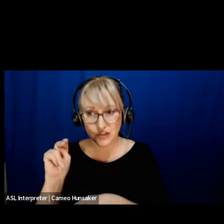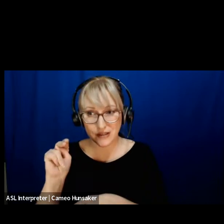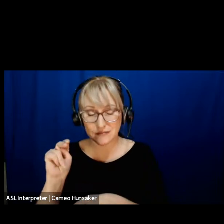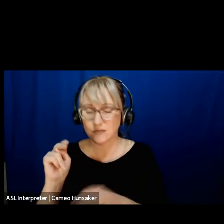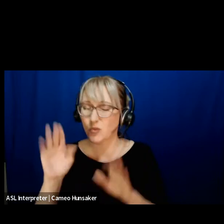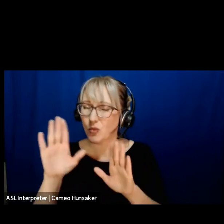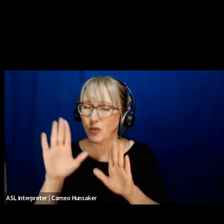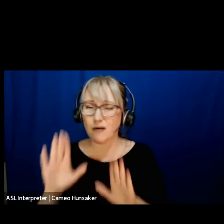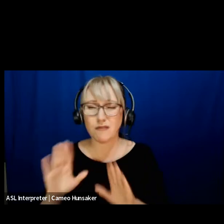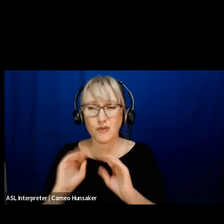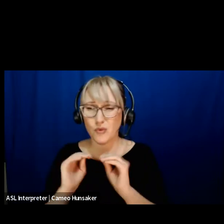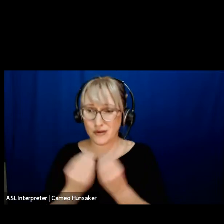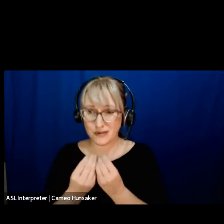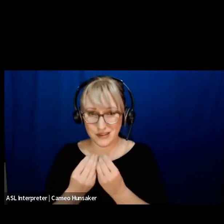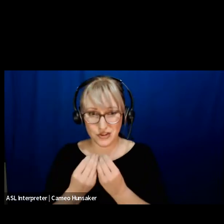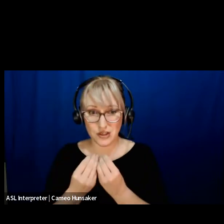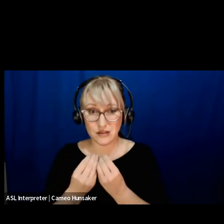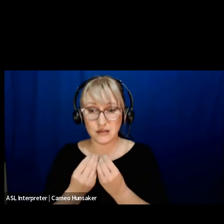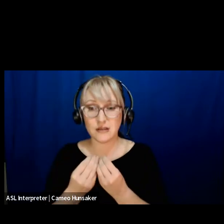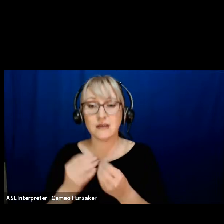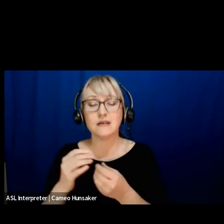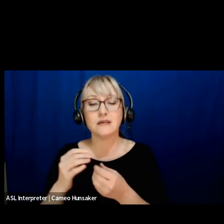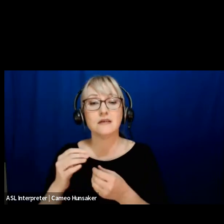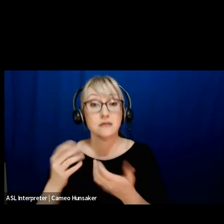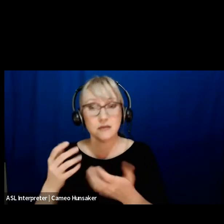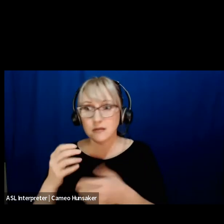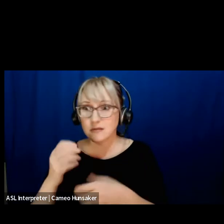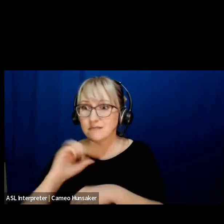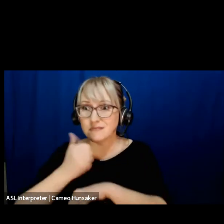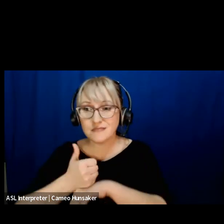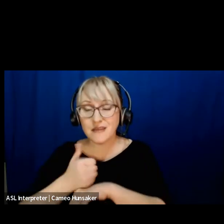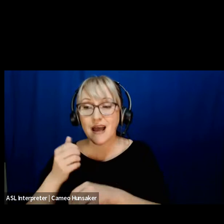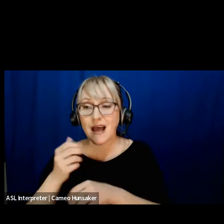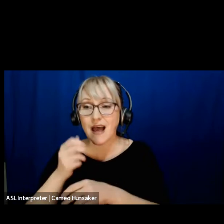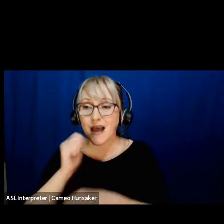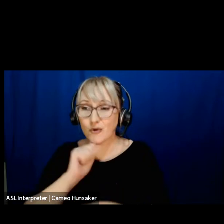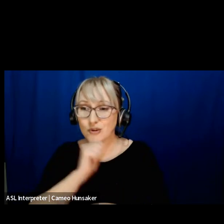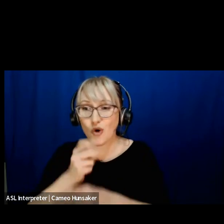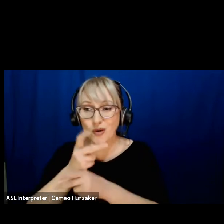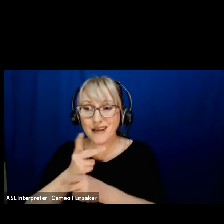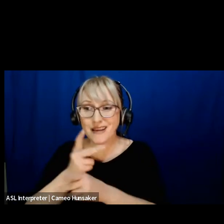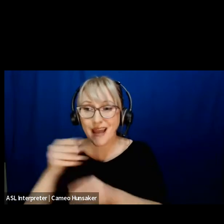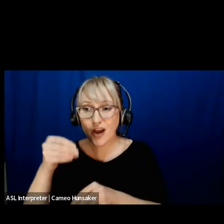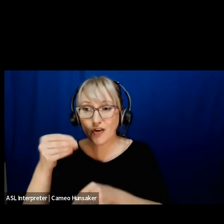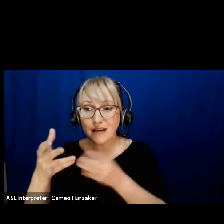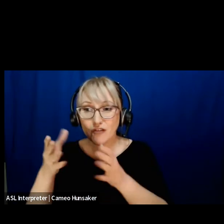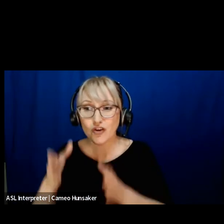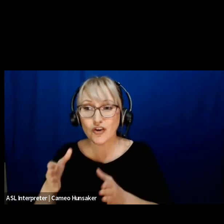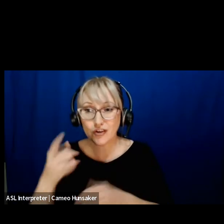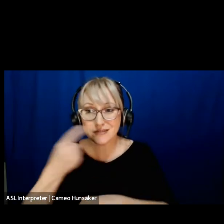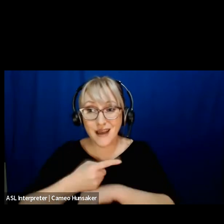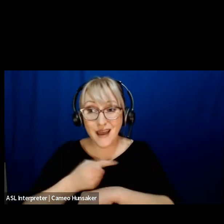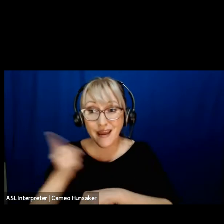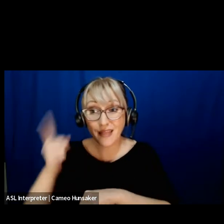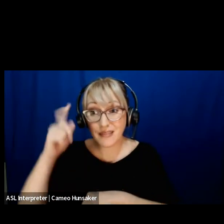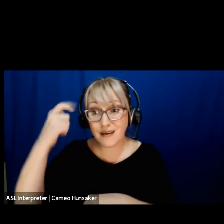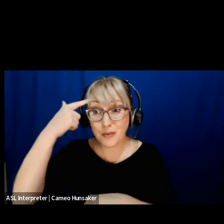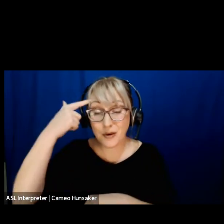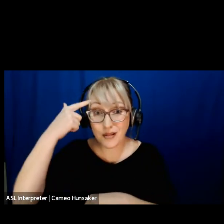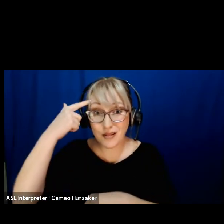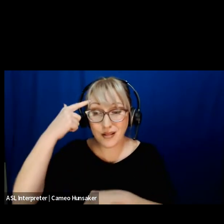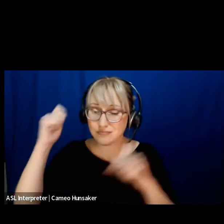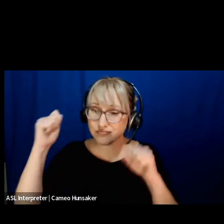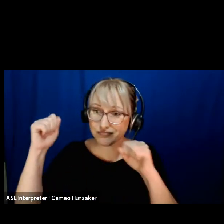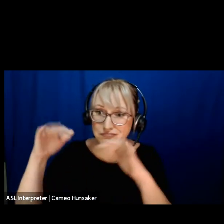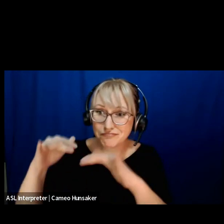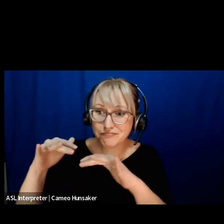it became the Arizona Caregiver Day at the Capitol, where family caregivers go down to the Capitol, have